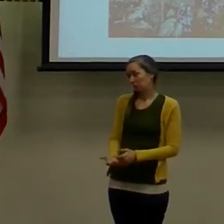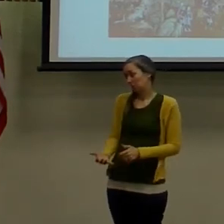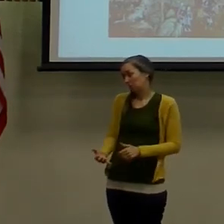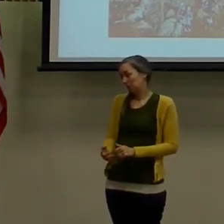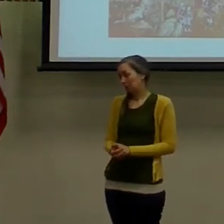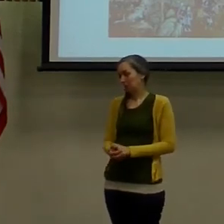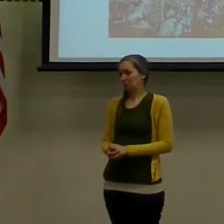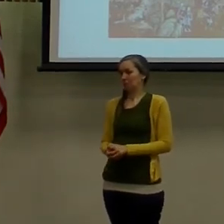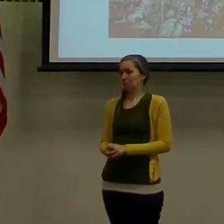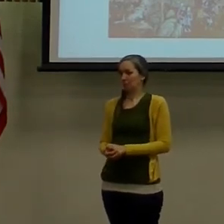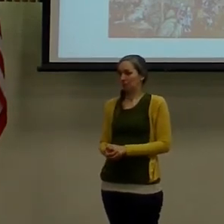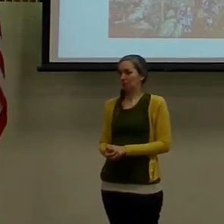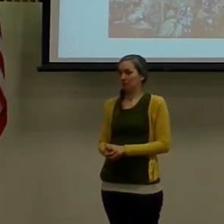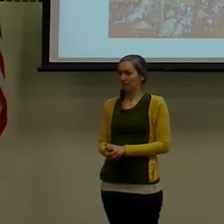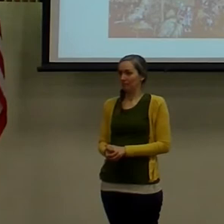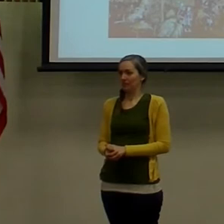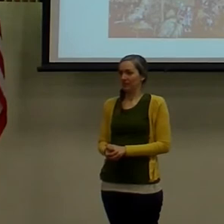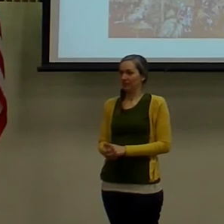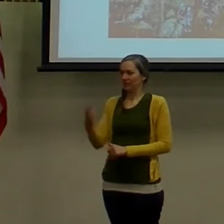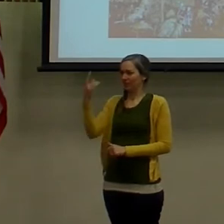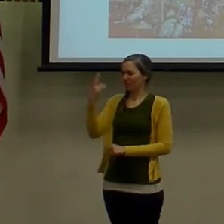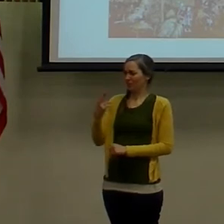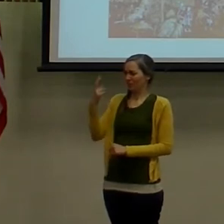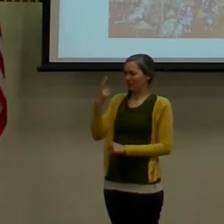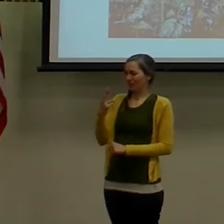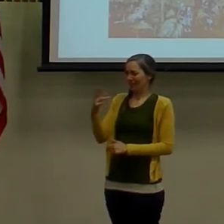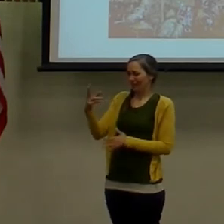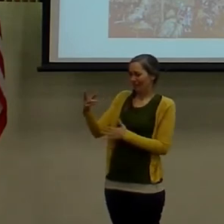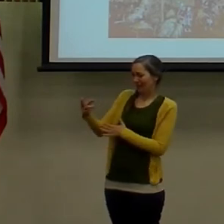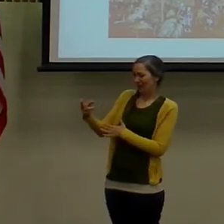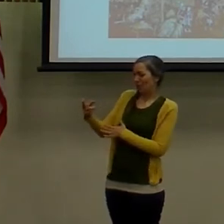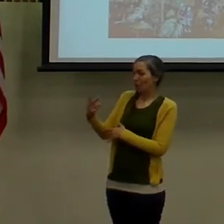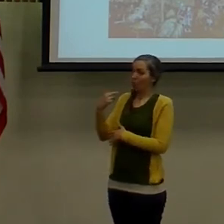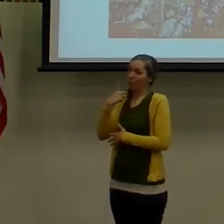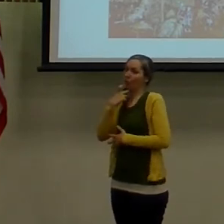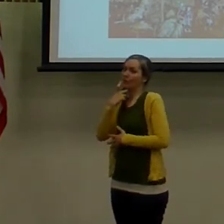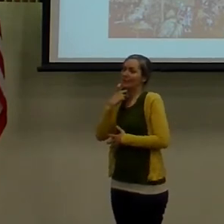disappeared. The recent history that they